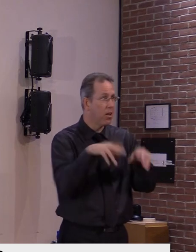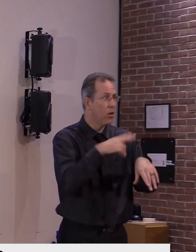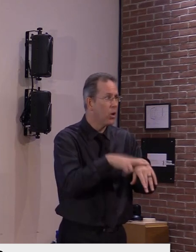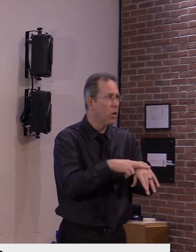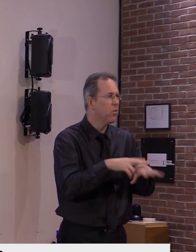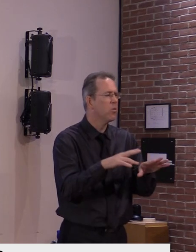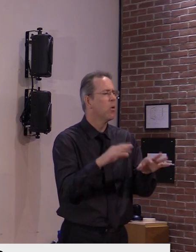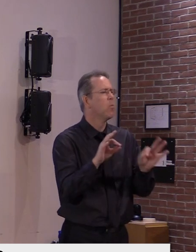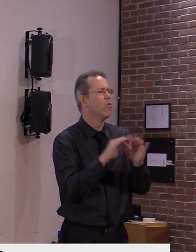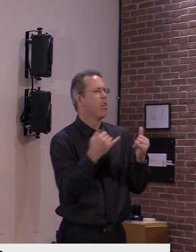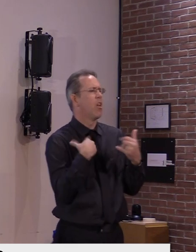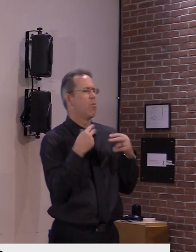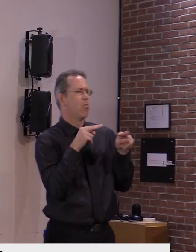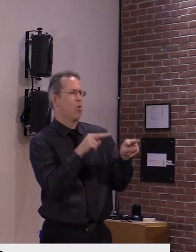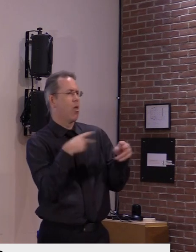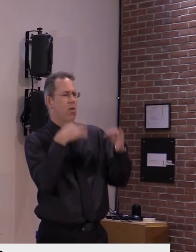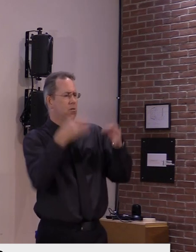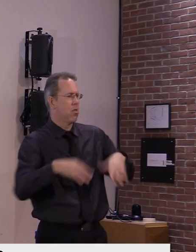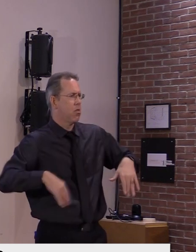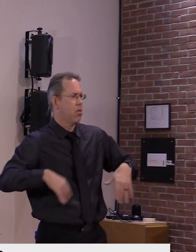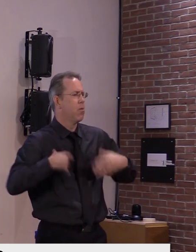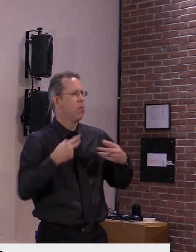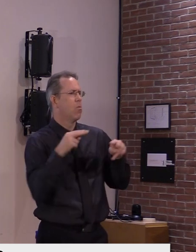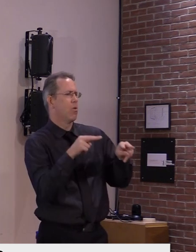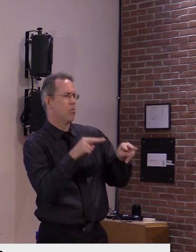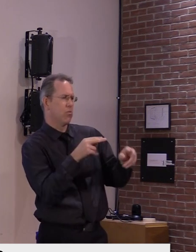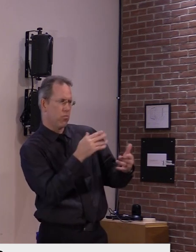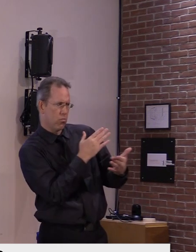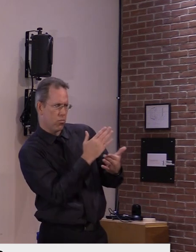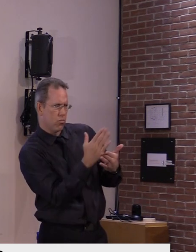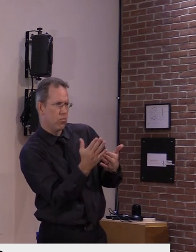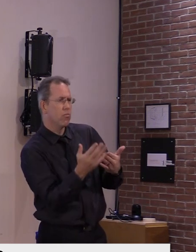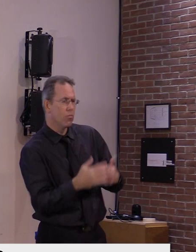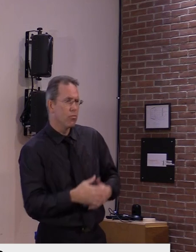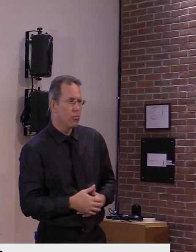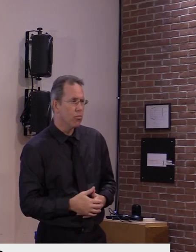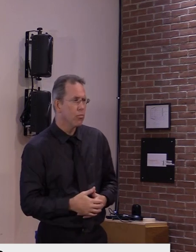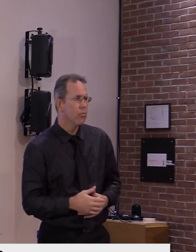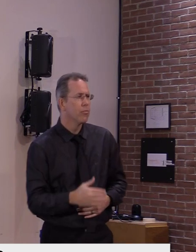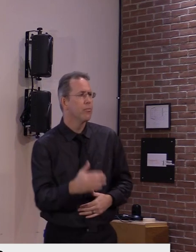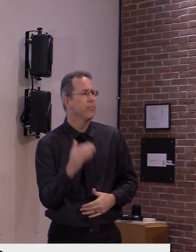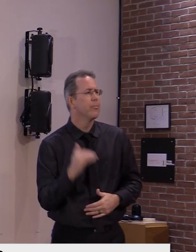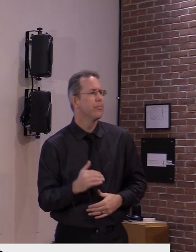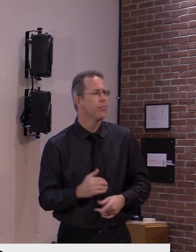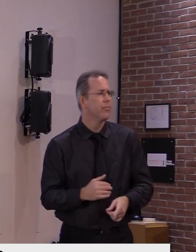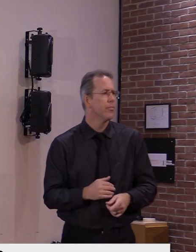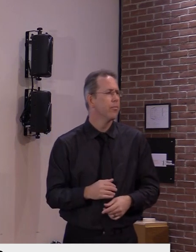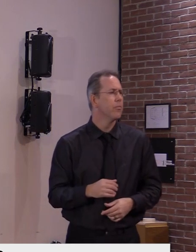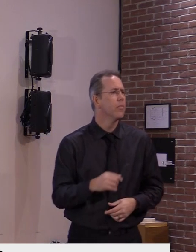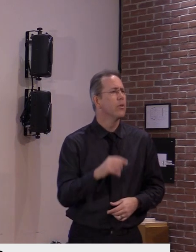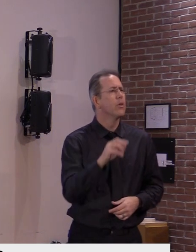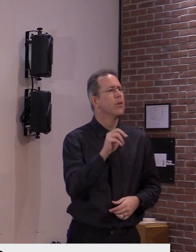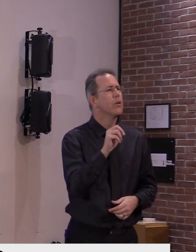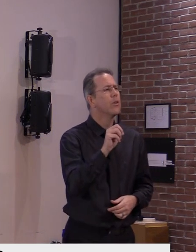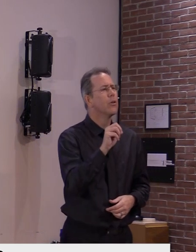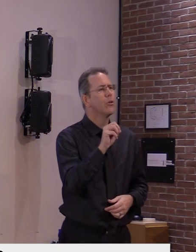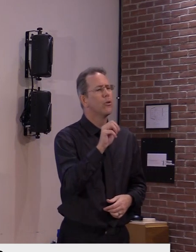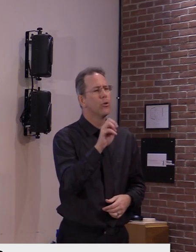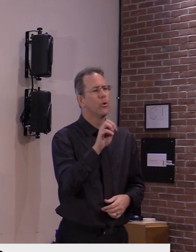much. That's it. Ed, Newport Daily Express.